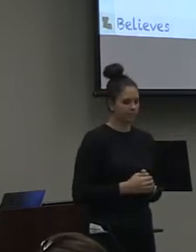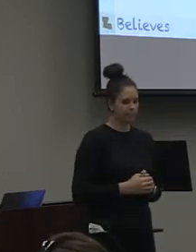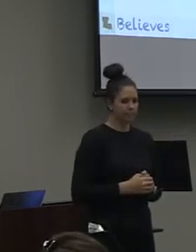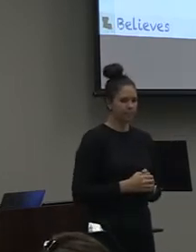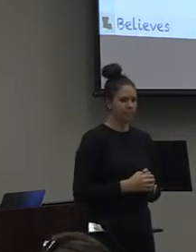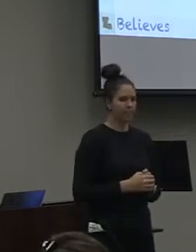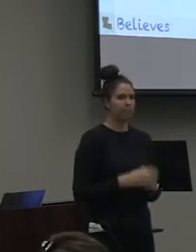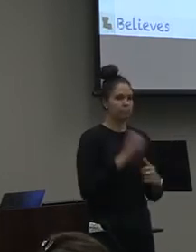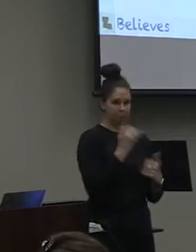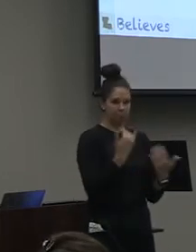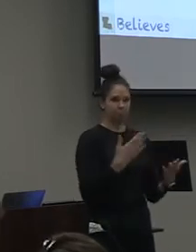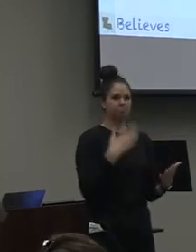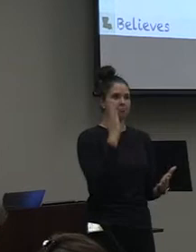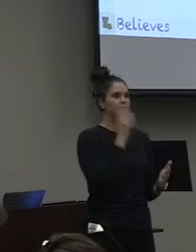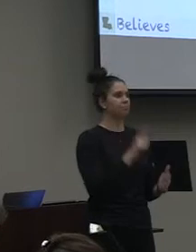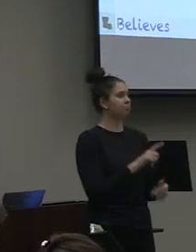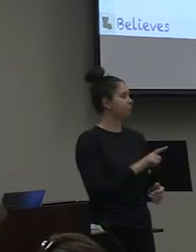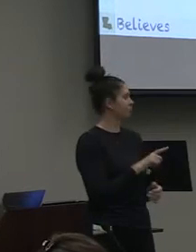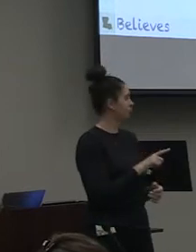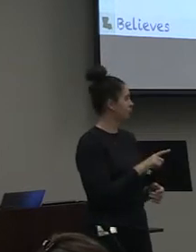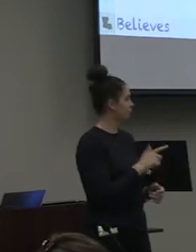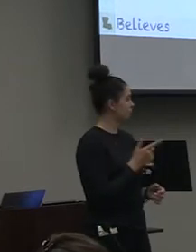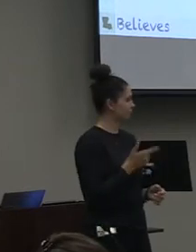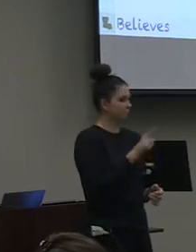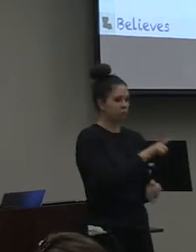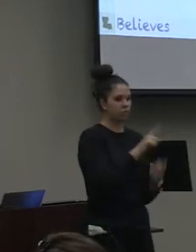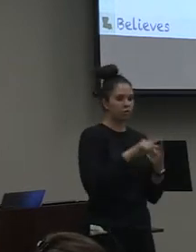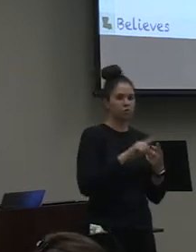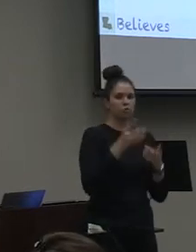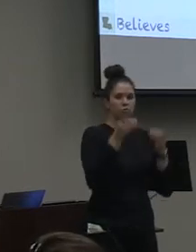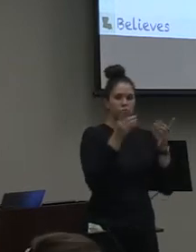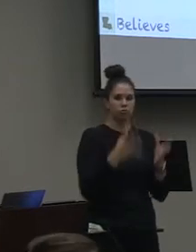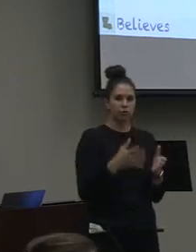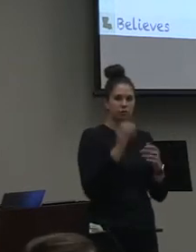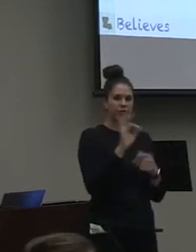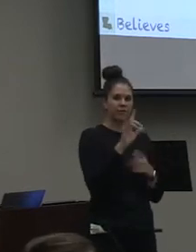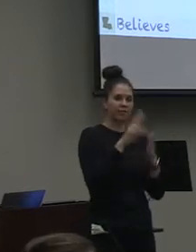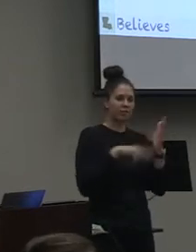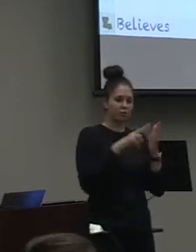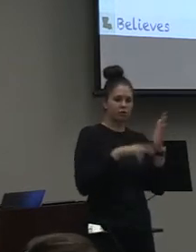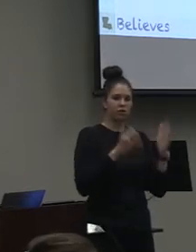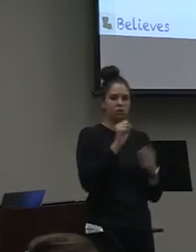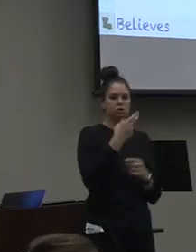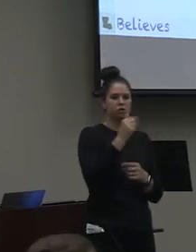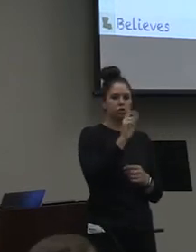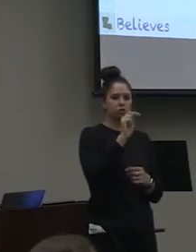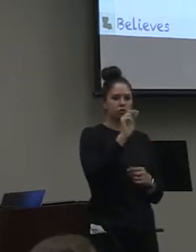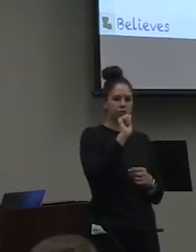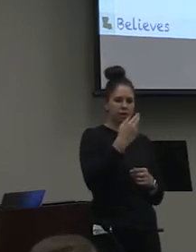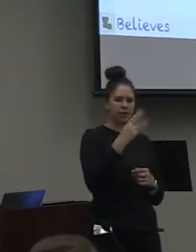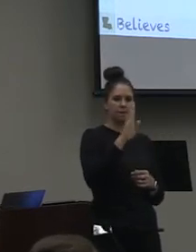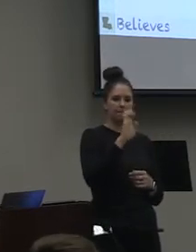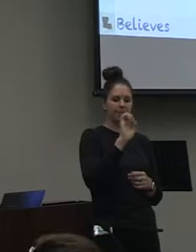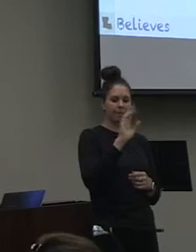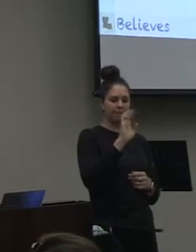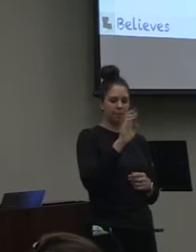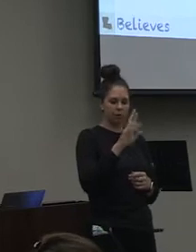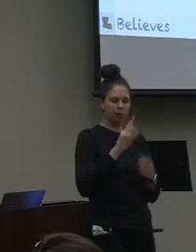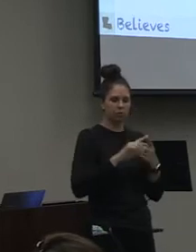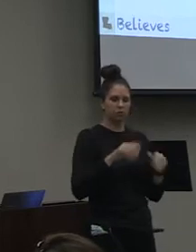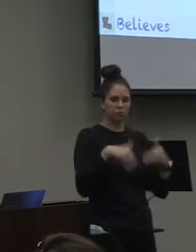So with that, I will turn it over to our Director of Literacy, Shanna Beaver, to present the current landscape of literacy.